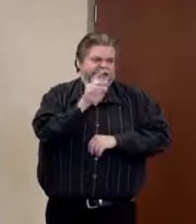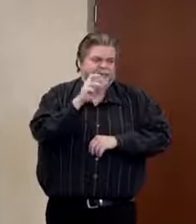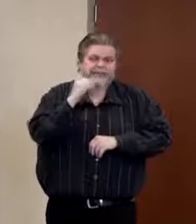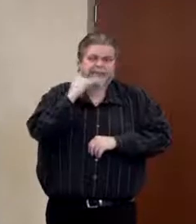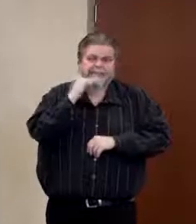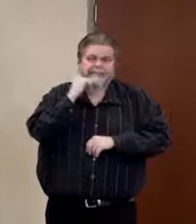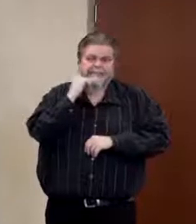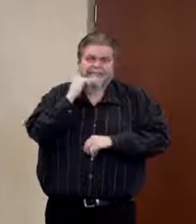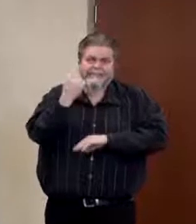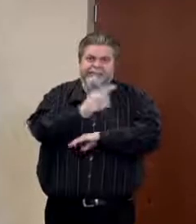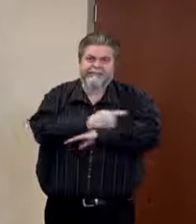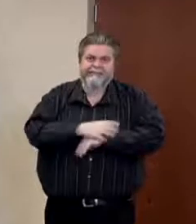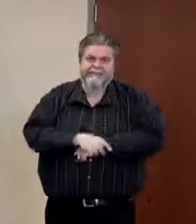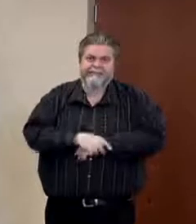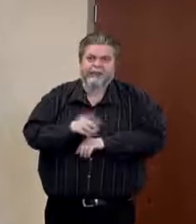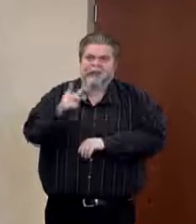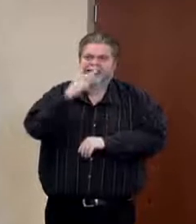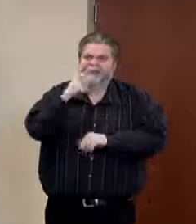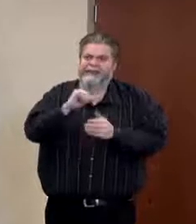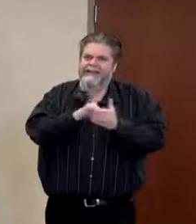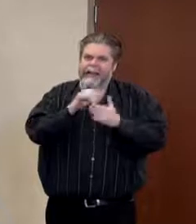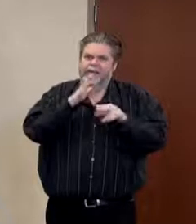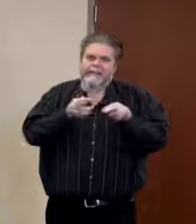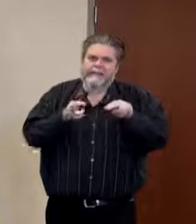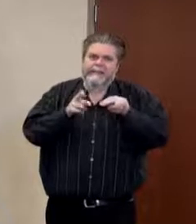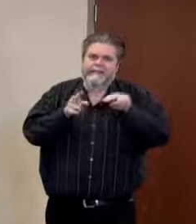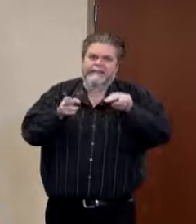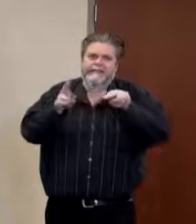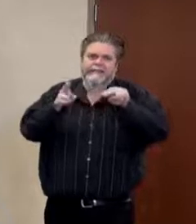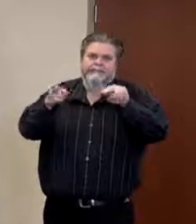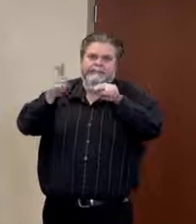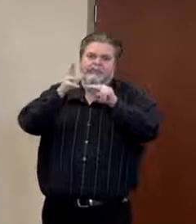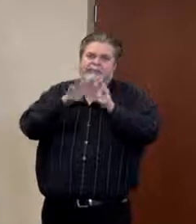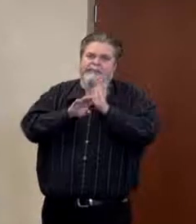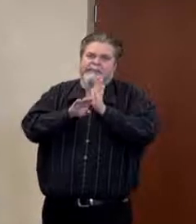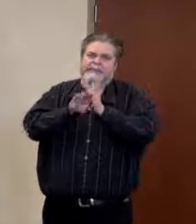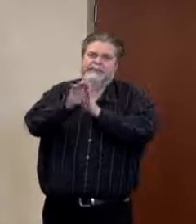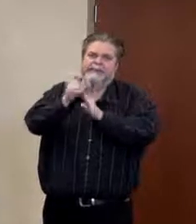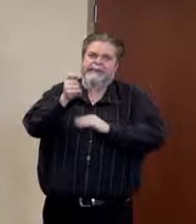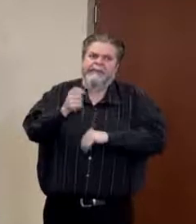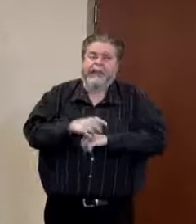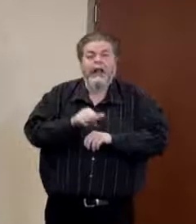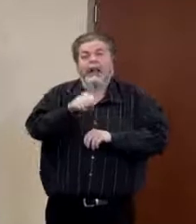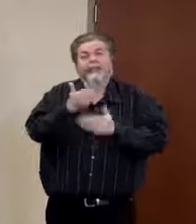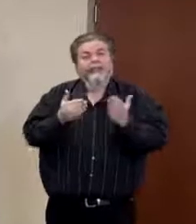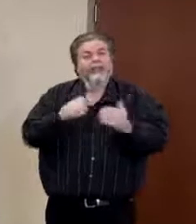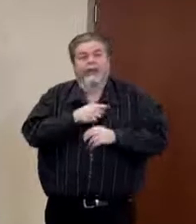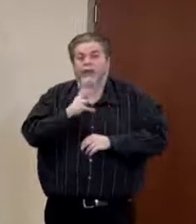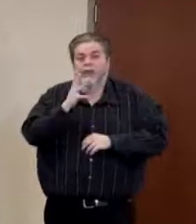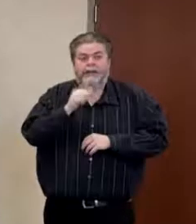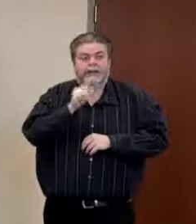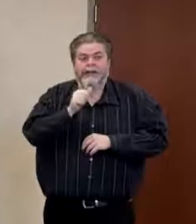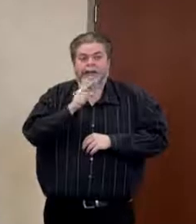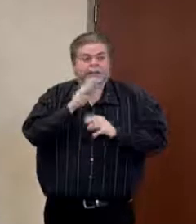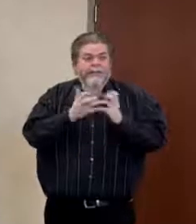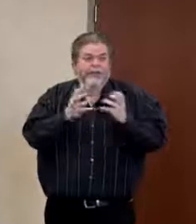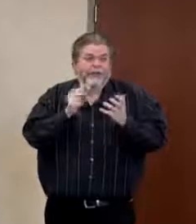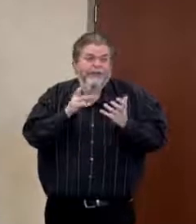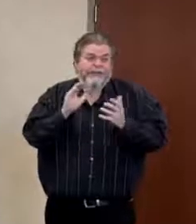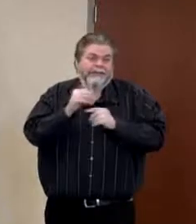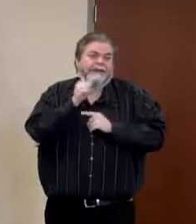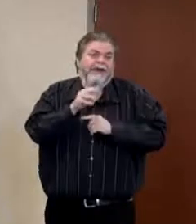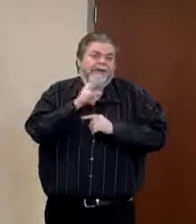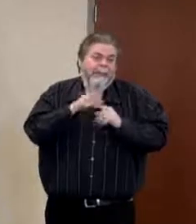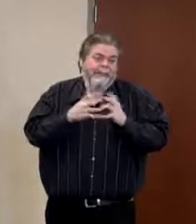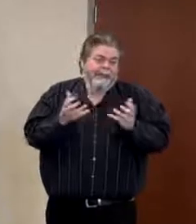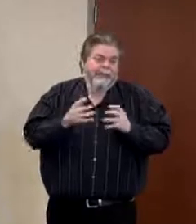something like that. And so they'll see that slowly upticking as well. The other thing that we often don't talk about also, but has to be factored into